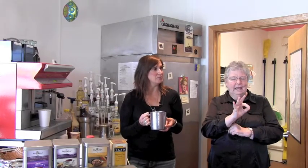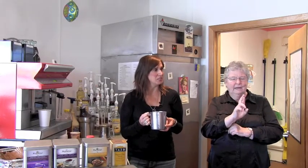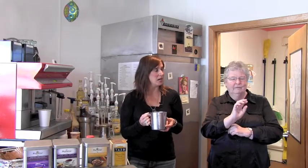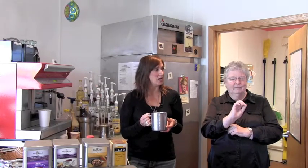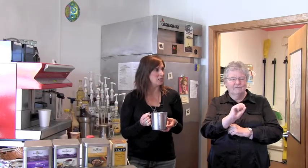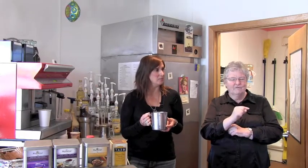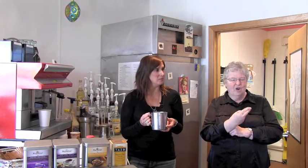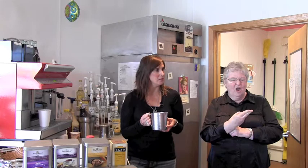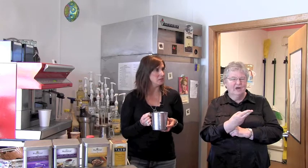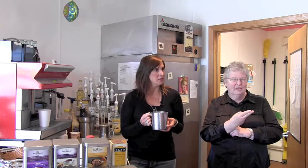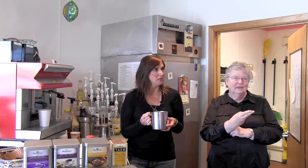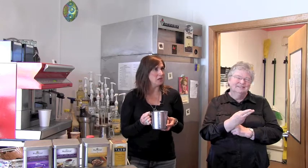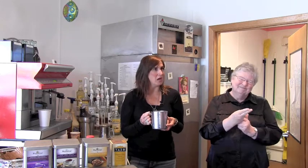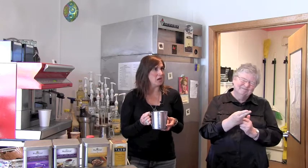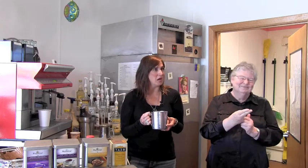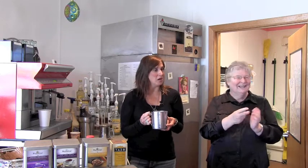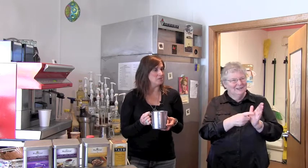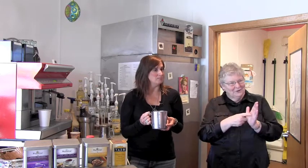takes some time.